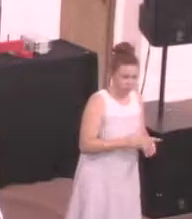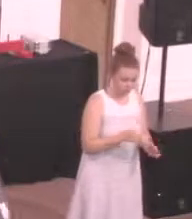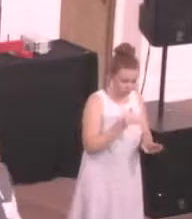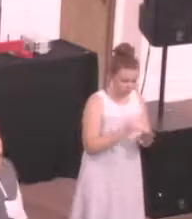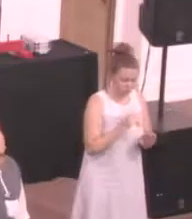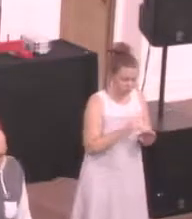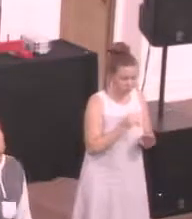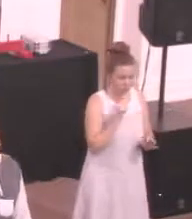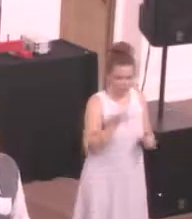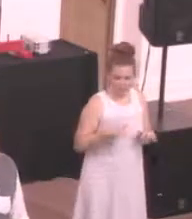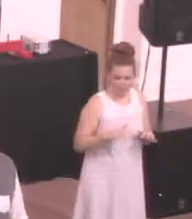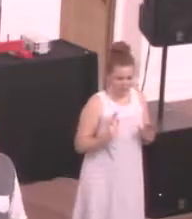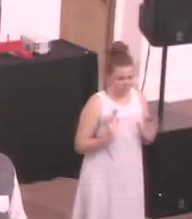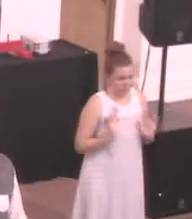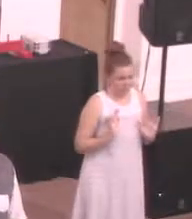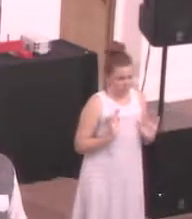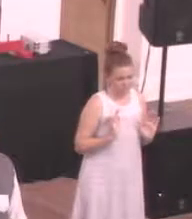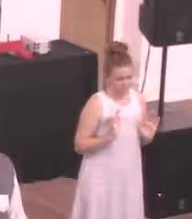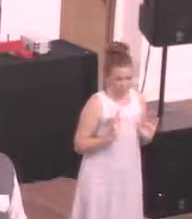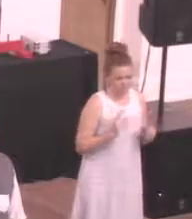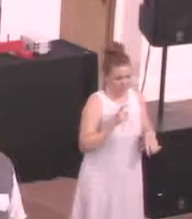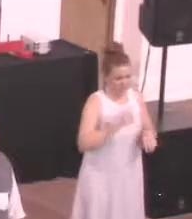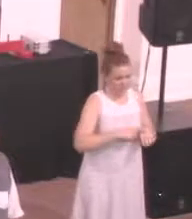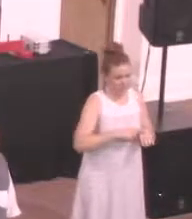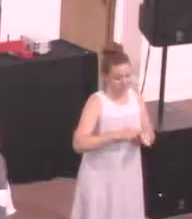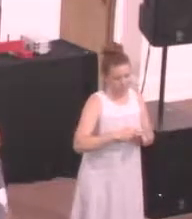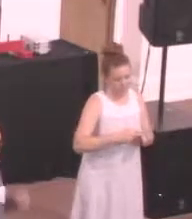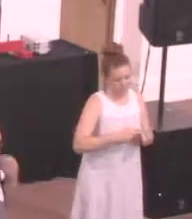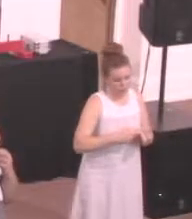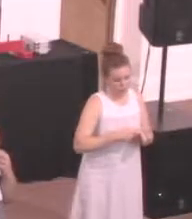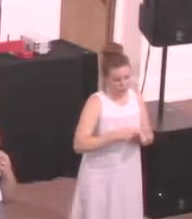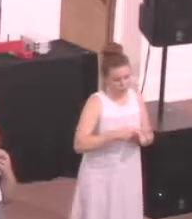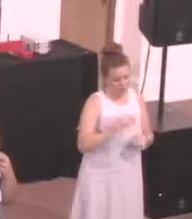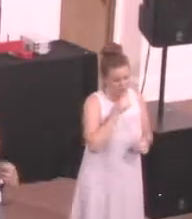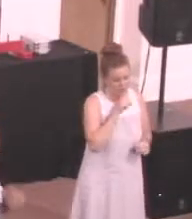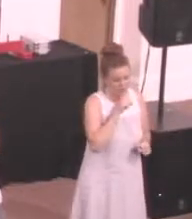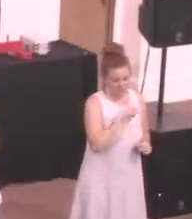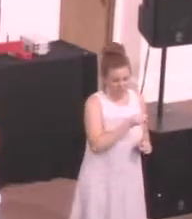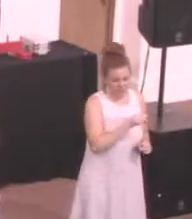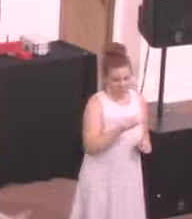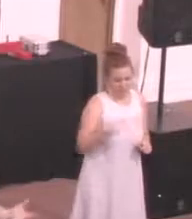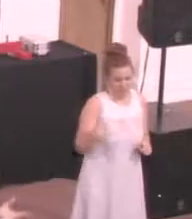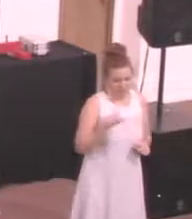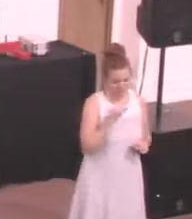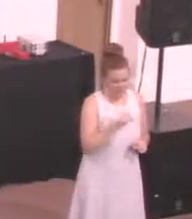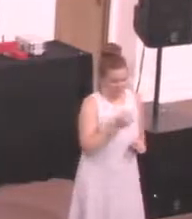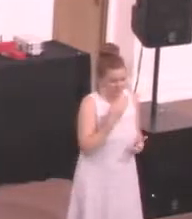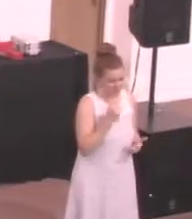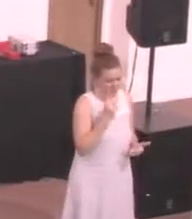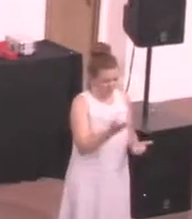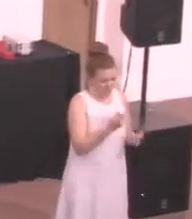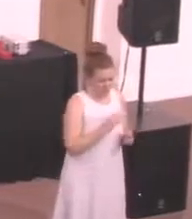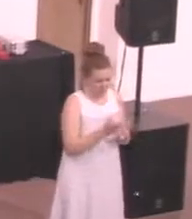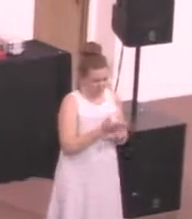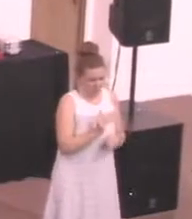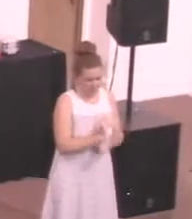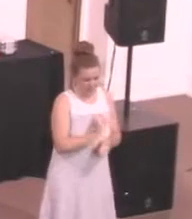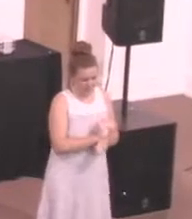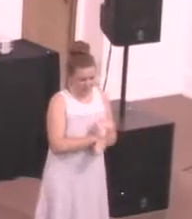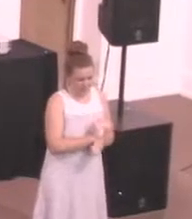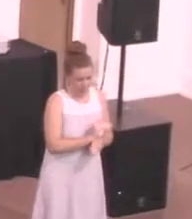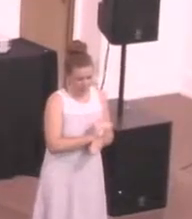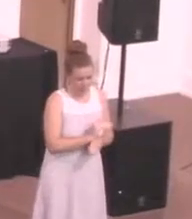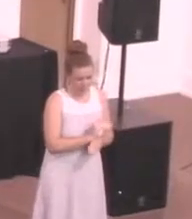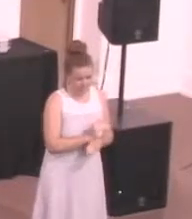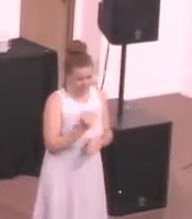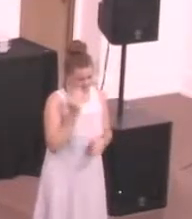Don't give up. The time is short. Guys, I love you. I so thank you for letting us come and share with you tonight.